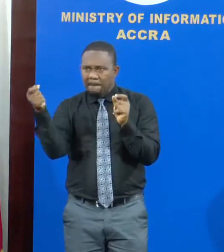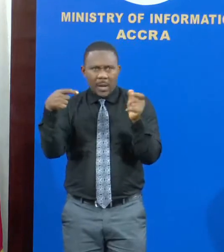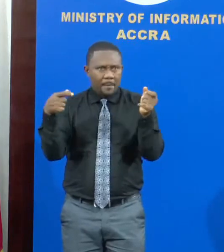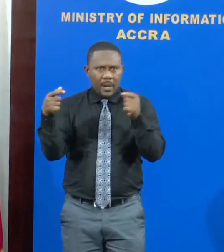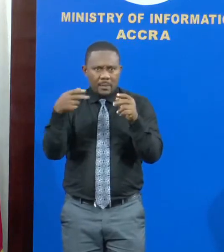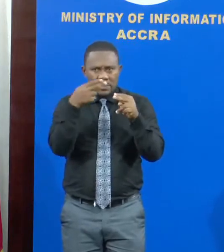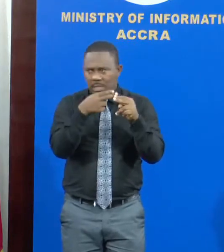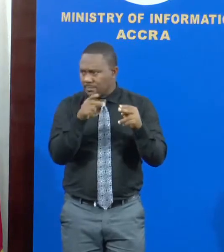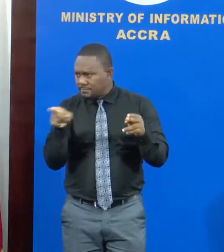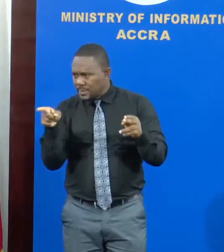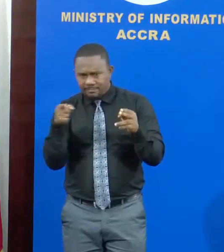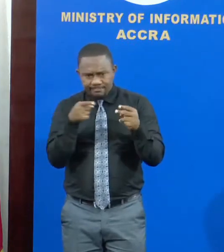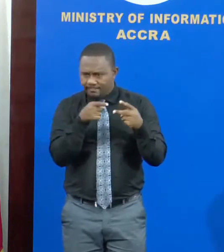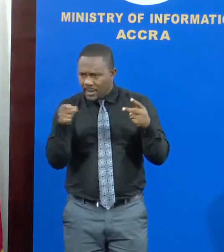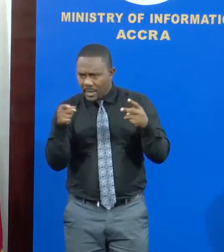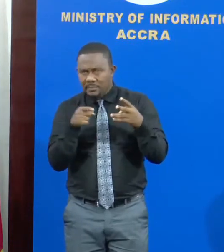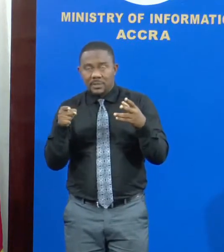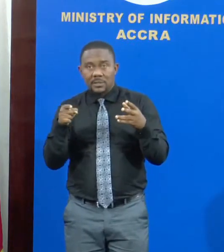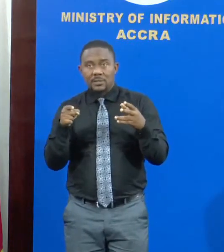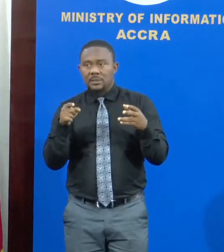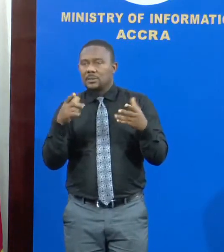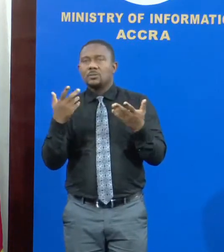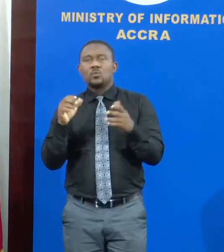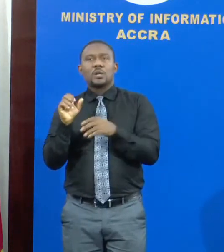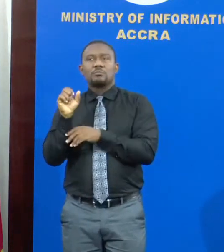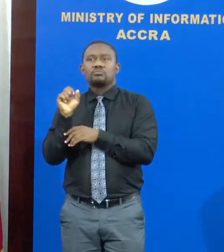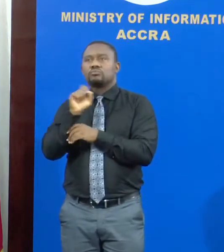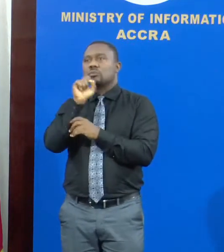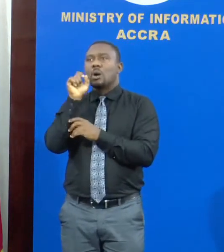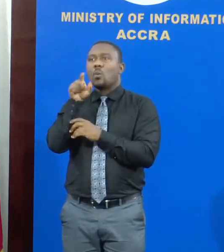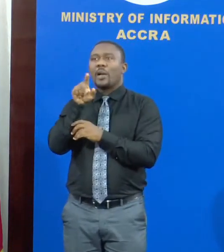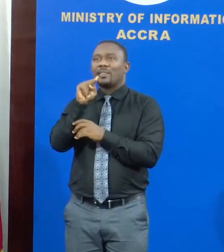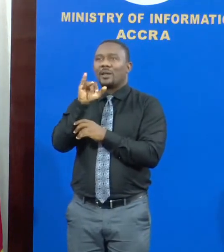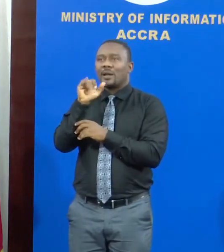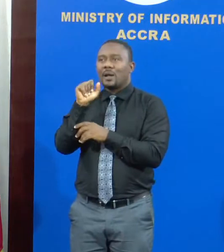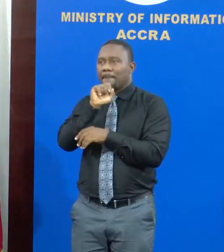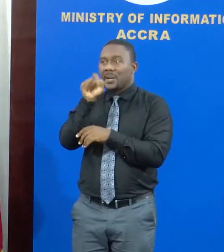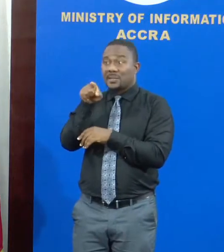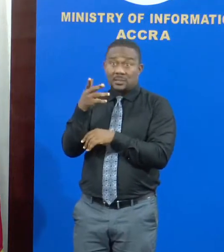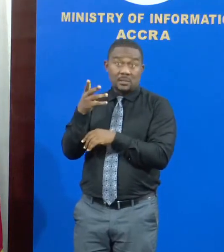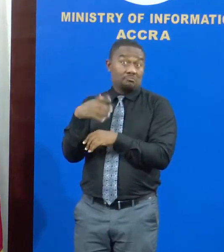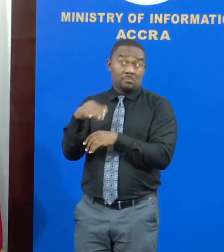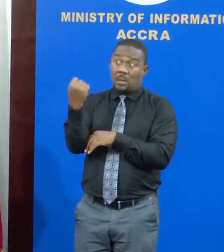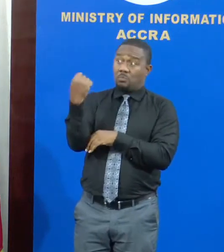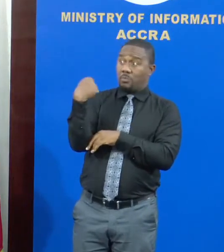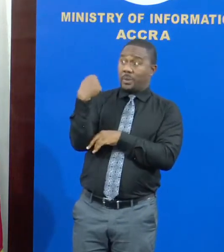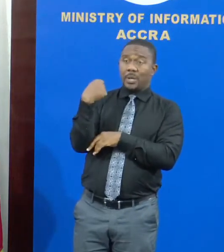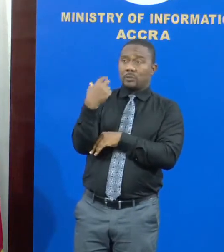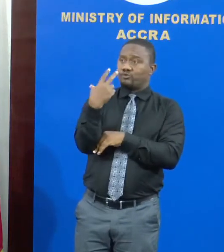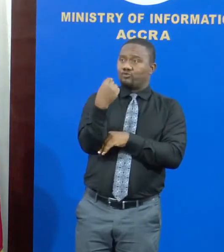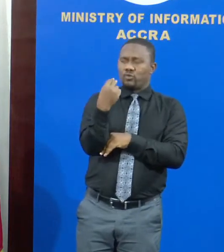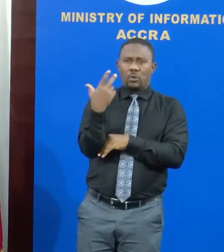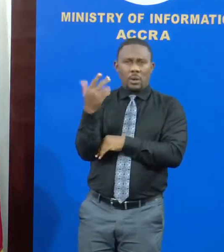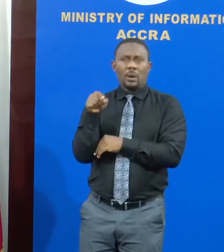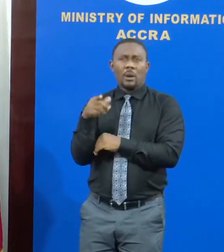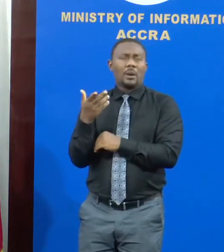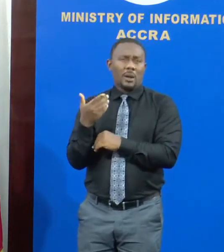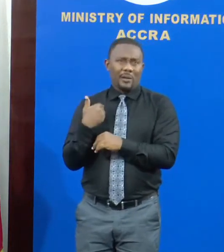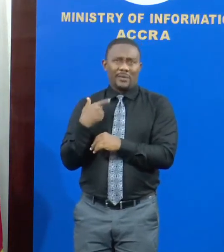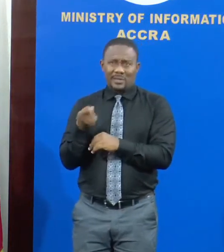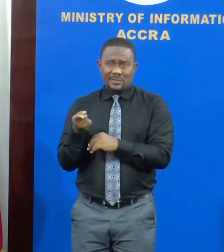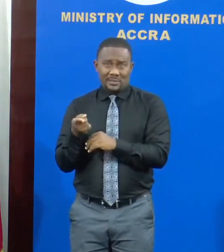data. We query the NIA database, and we get a yes or no as to whether